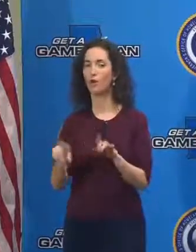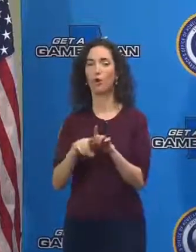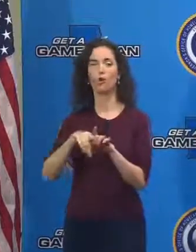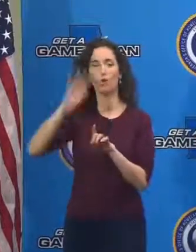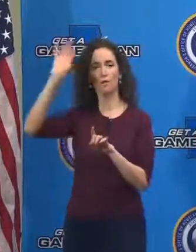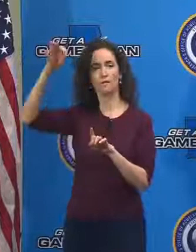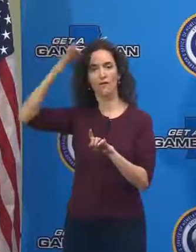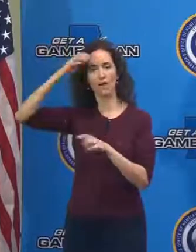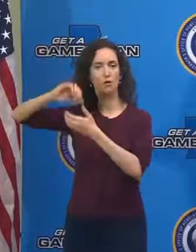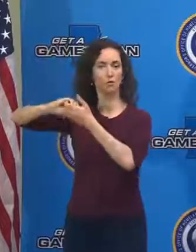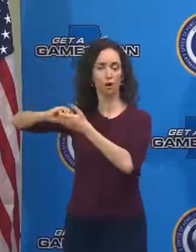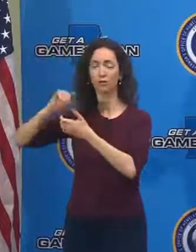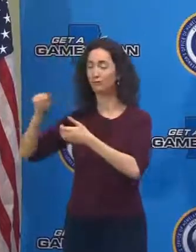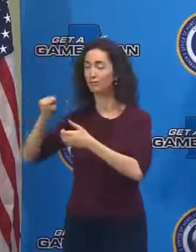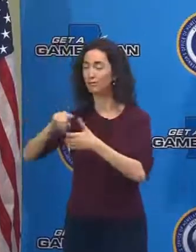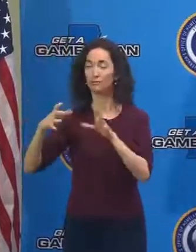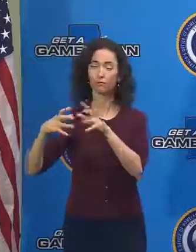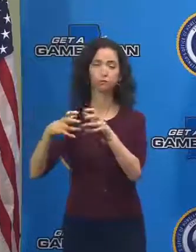well.